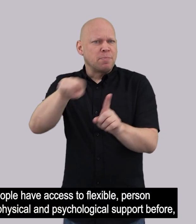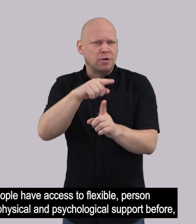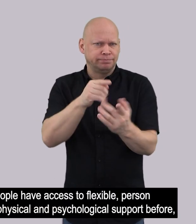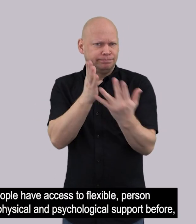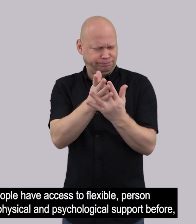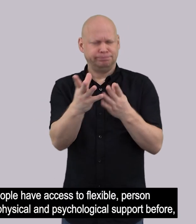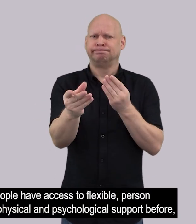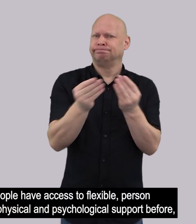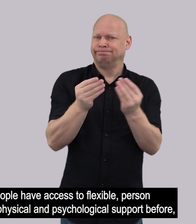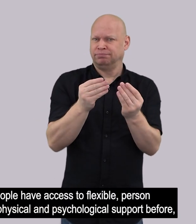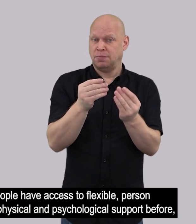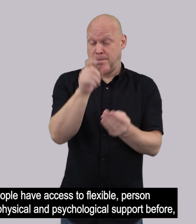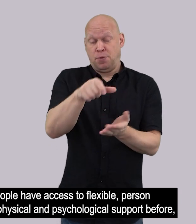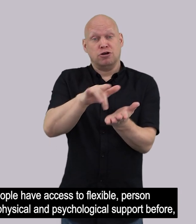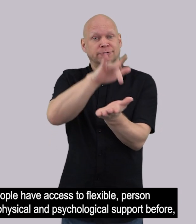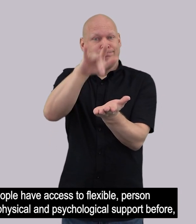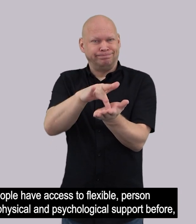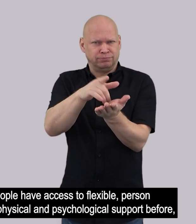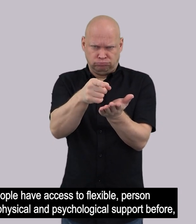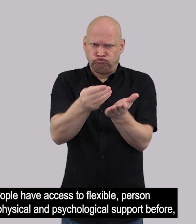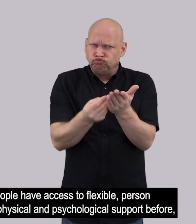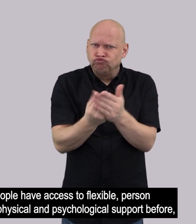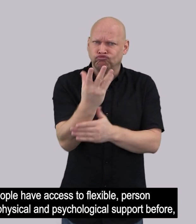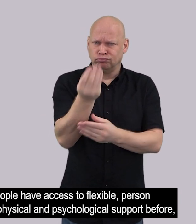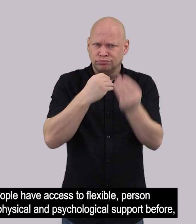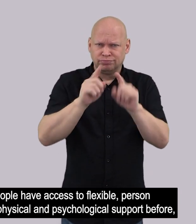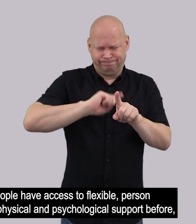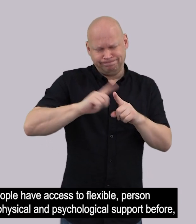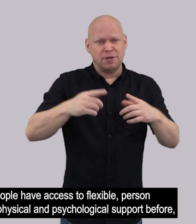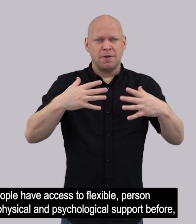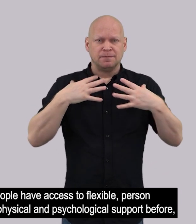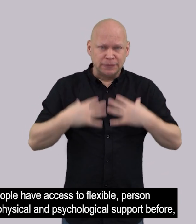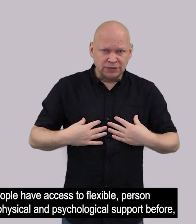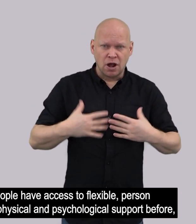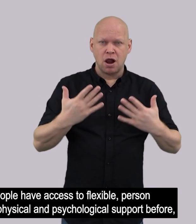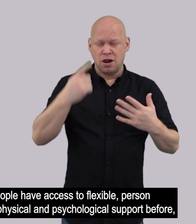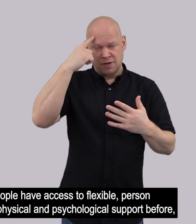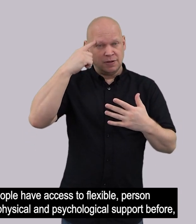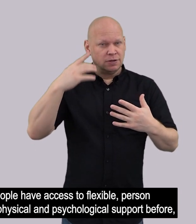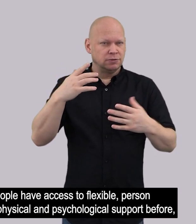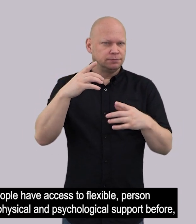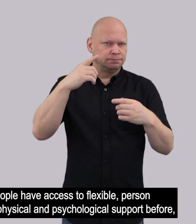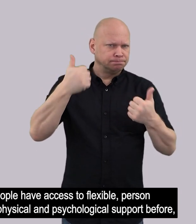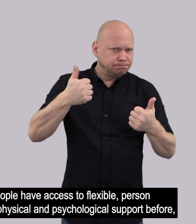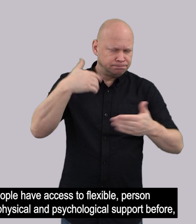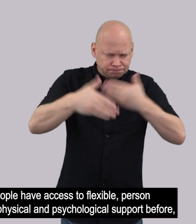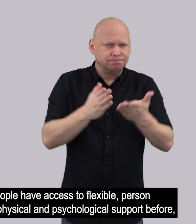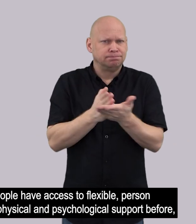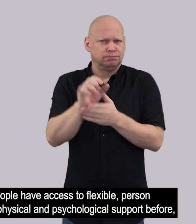(19) Ensure people have access to flexible, person-centred nutritional, physical and psychological support before, during and after